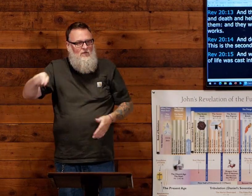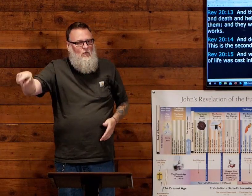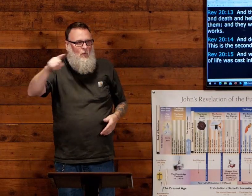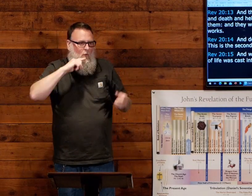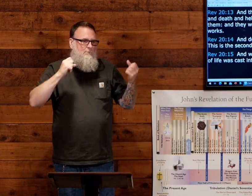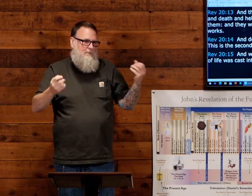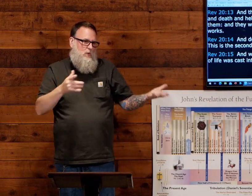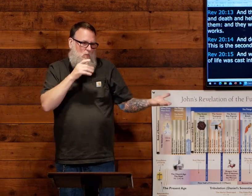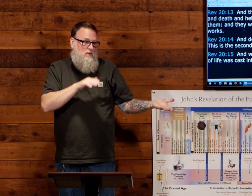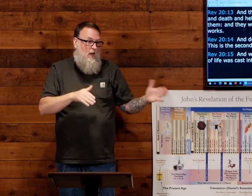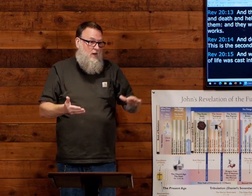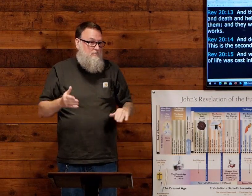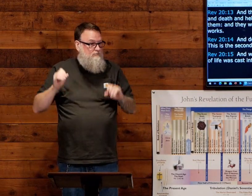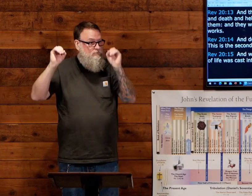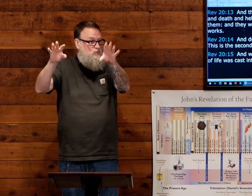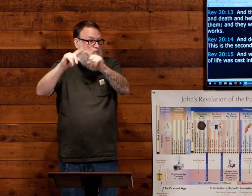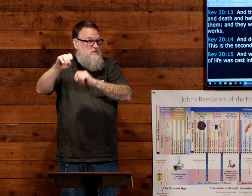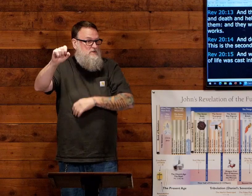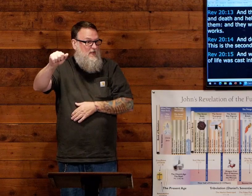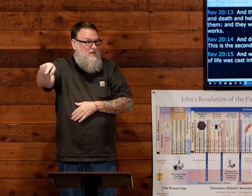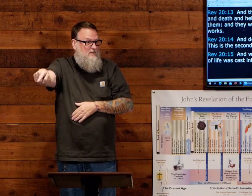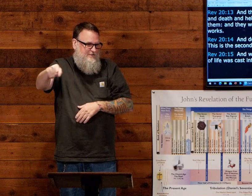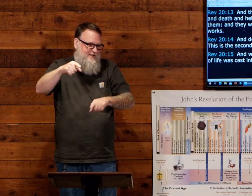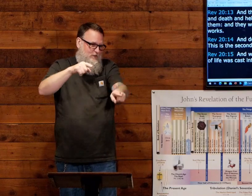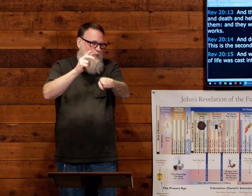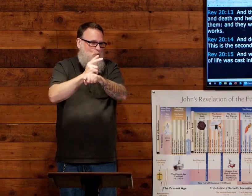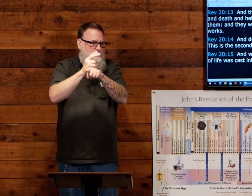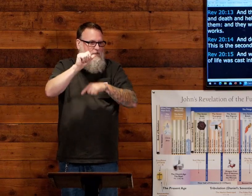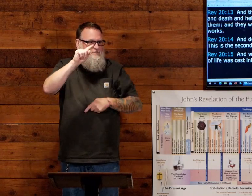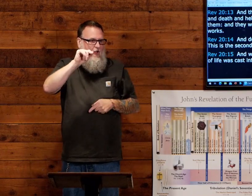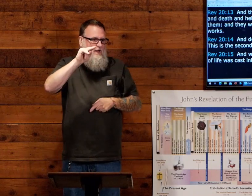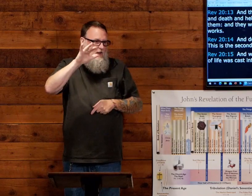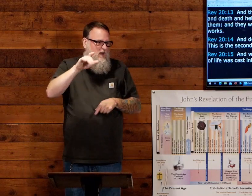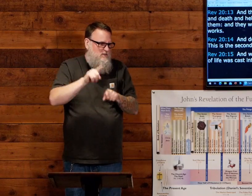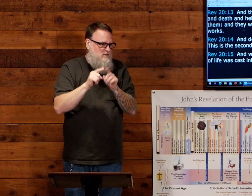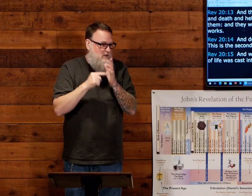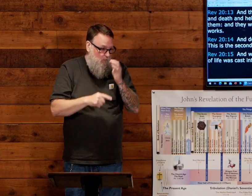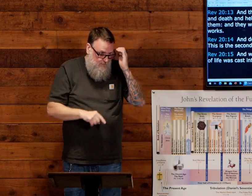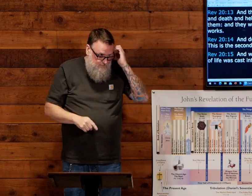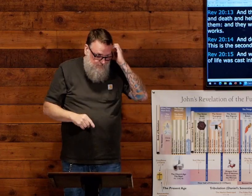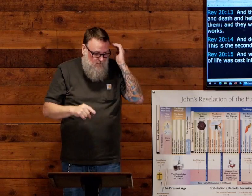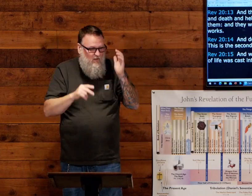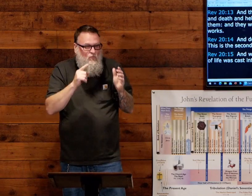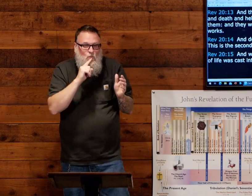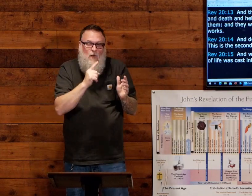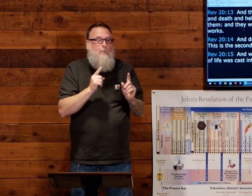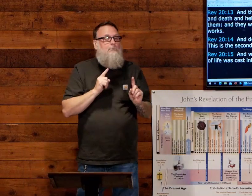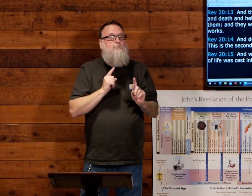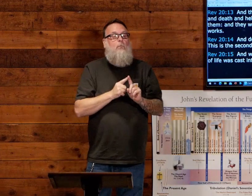Remember, the sea holds many people who have passed away too, not just the earth. Jim just used an example of the Titanic.